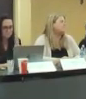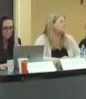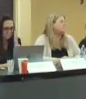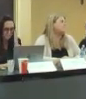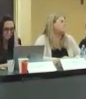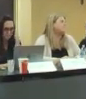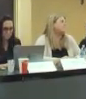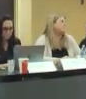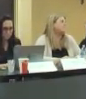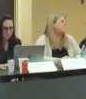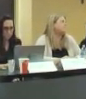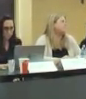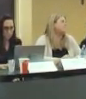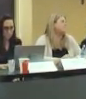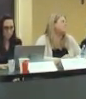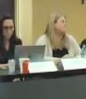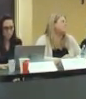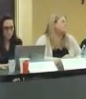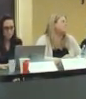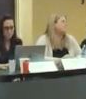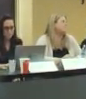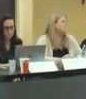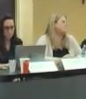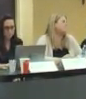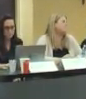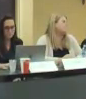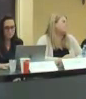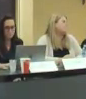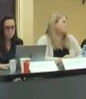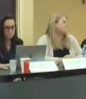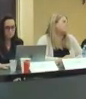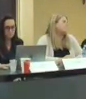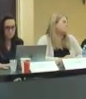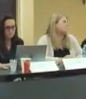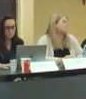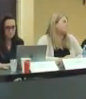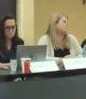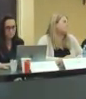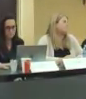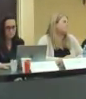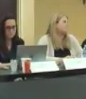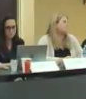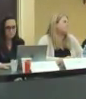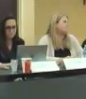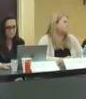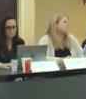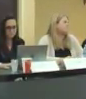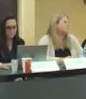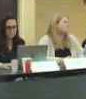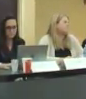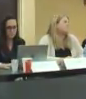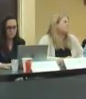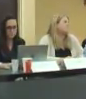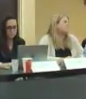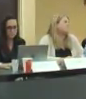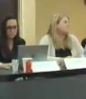heard. And maybe to see your thinking, I'm curious if anything you heard today surprised you. I mean, I certainly heard a lot of consistency with what we've been